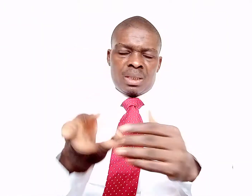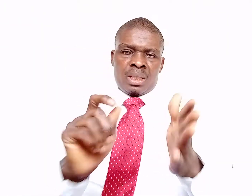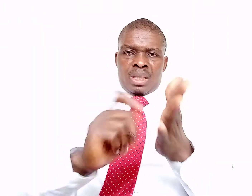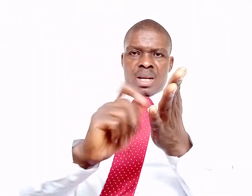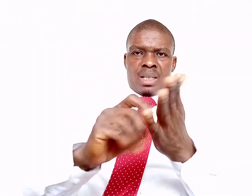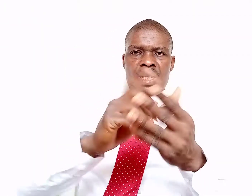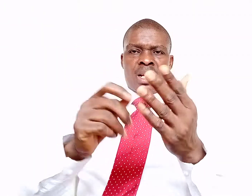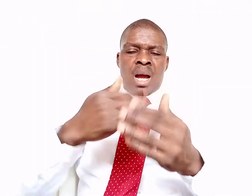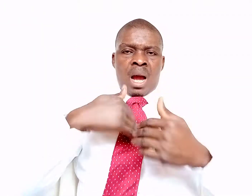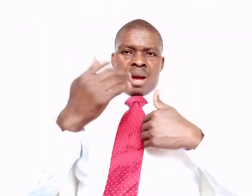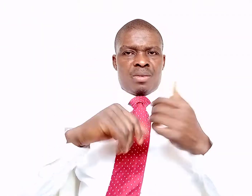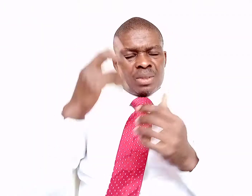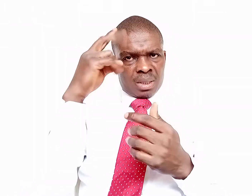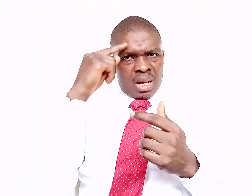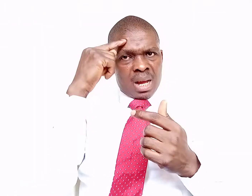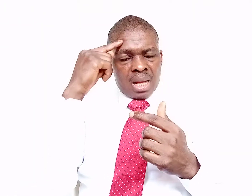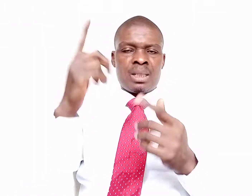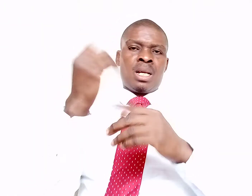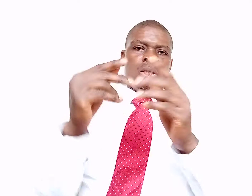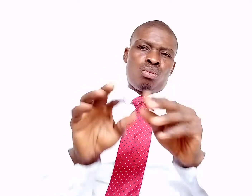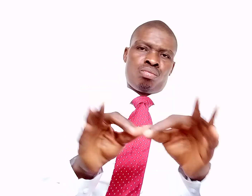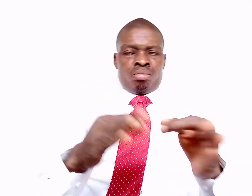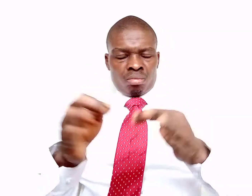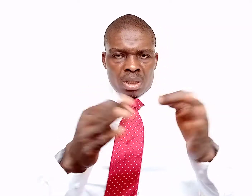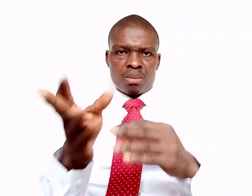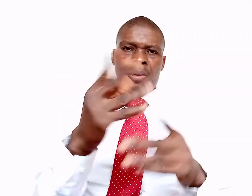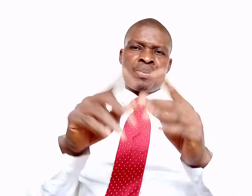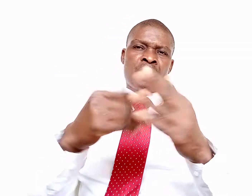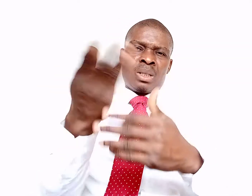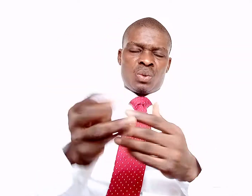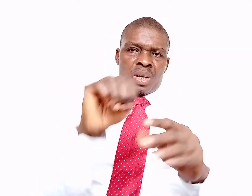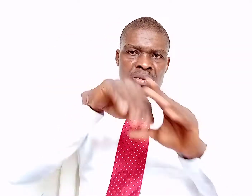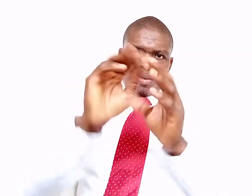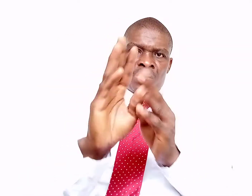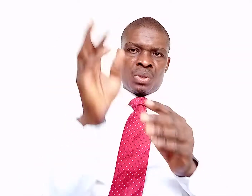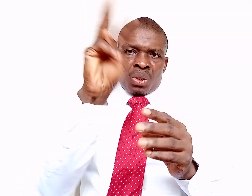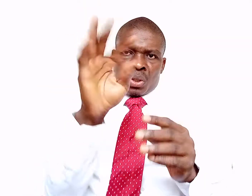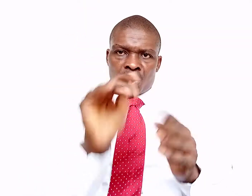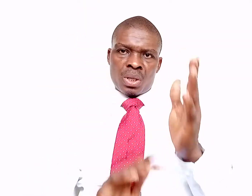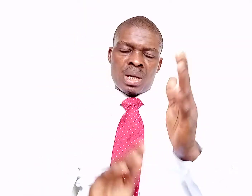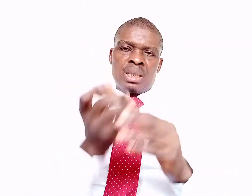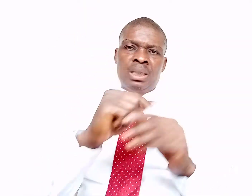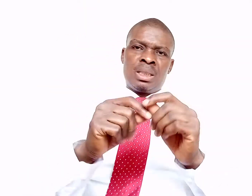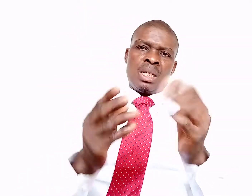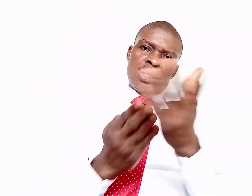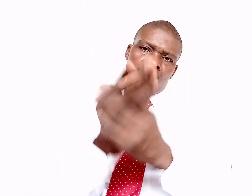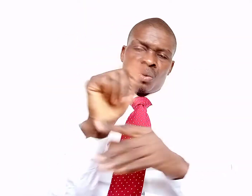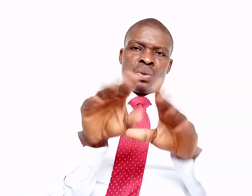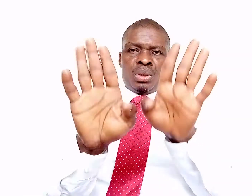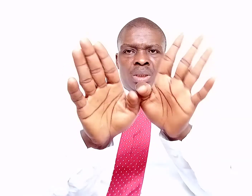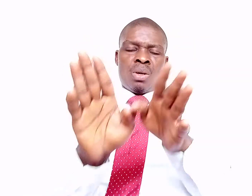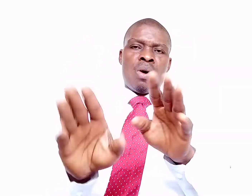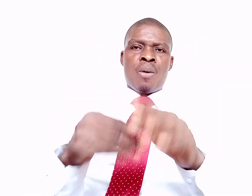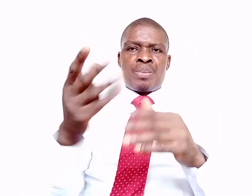experienced the events described. Example: as you go in the door, you will